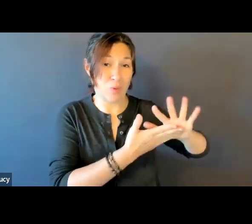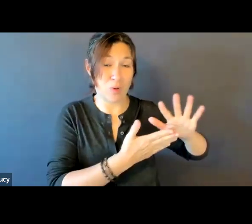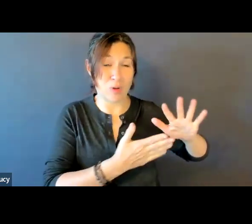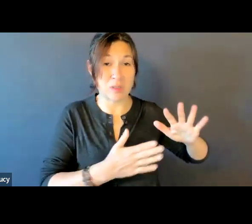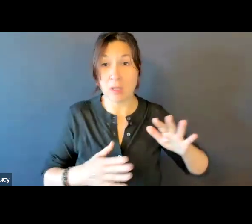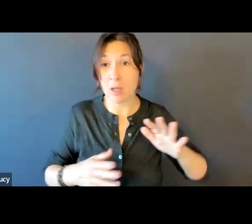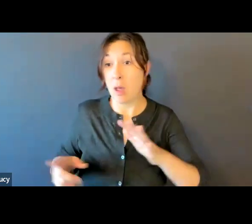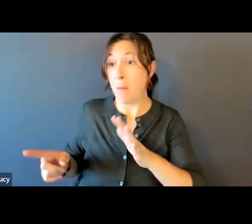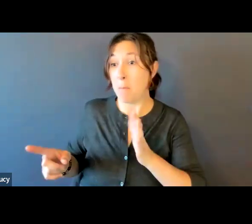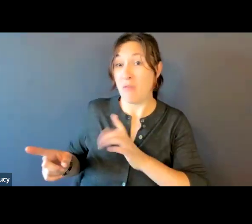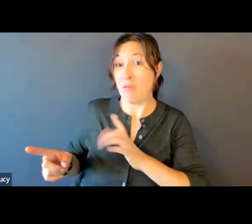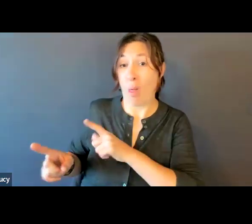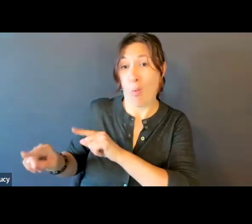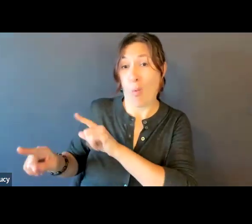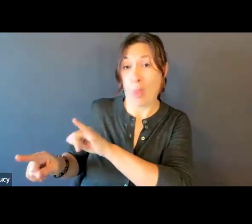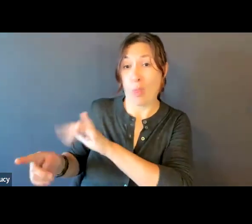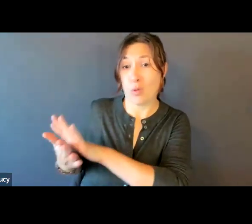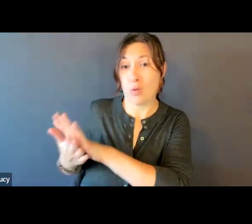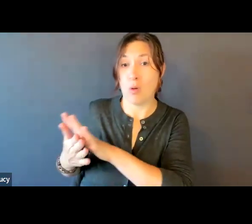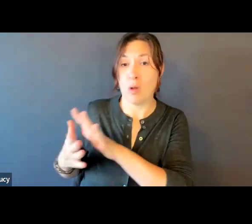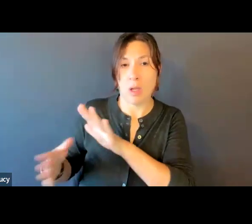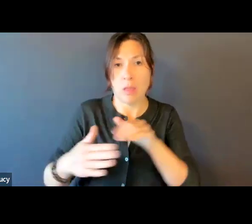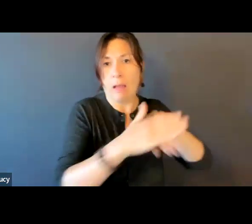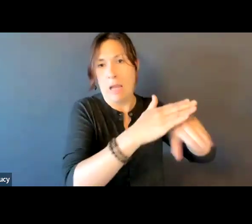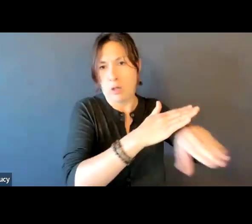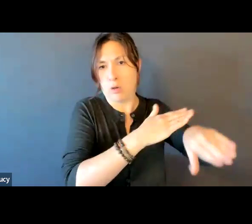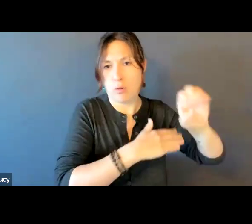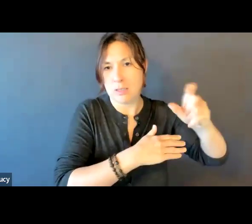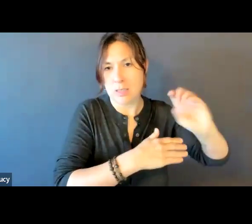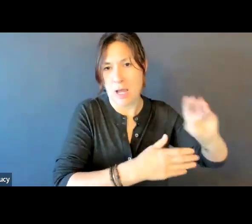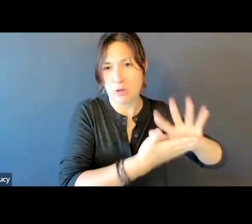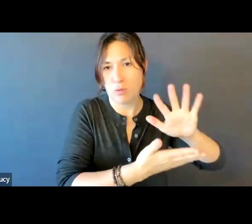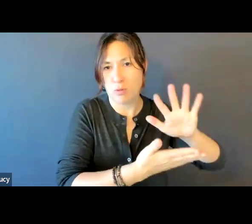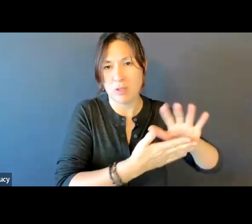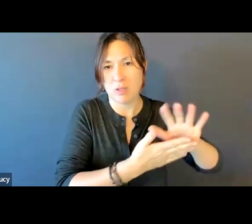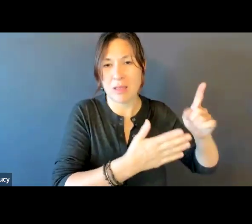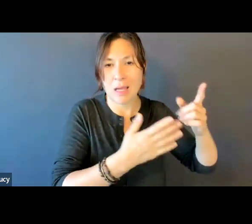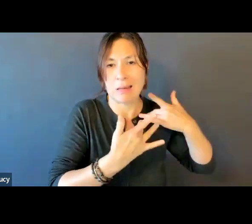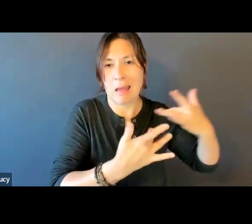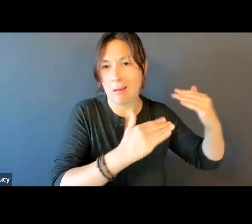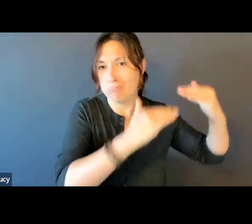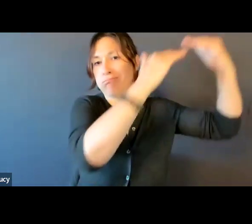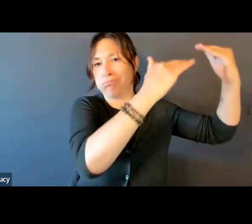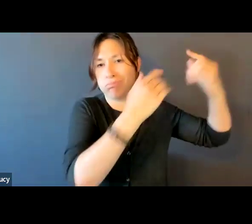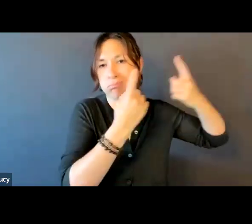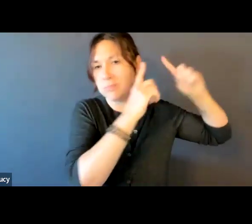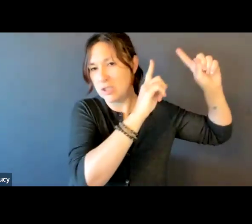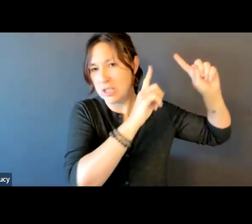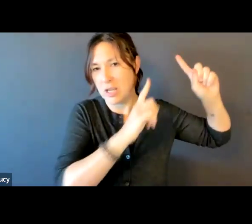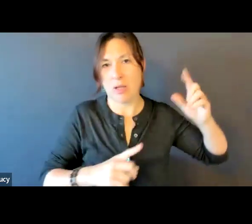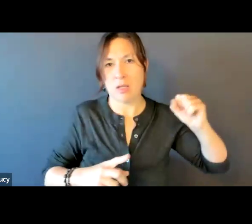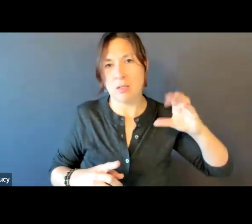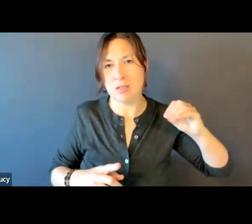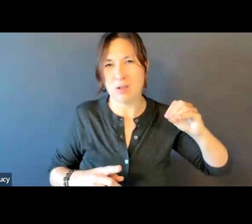brought them into these very large schools that aren't represented here. And those are a lot of students with higher achievement. So even if growth looks sort of